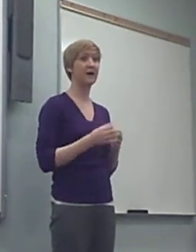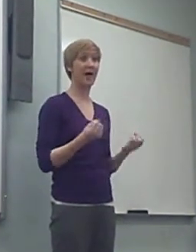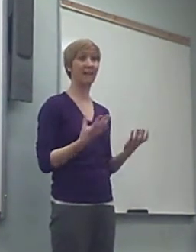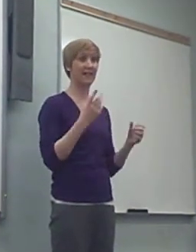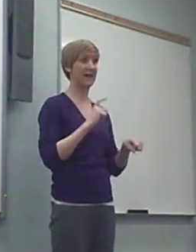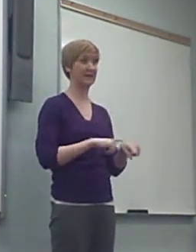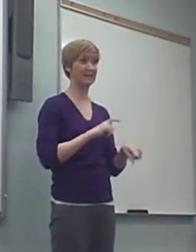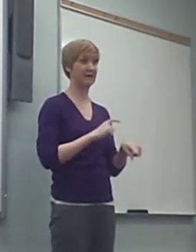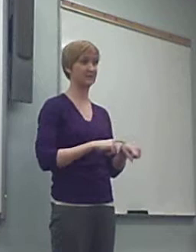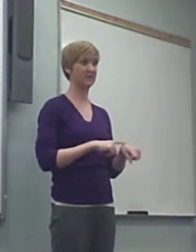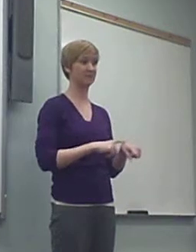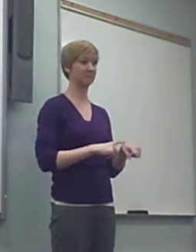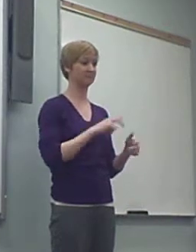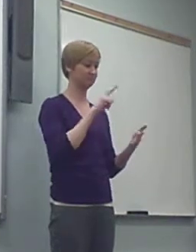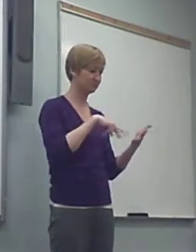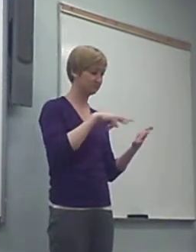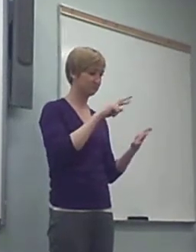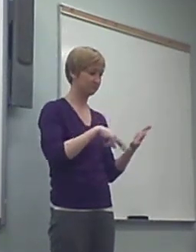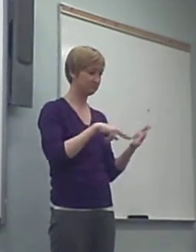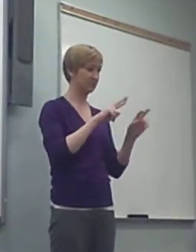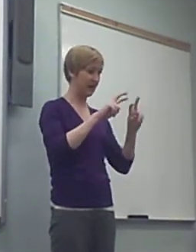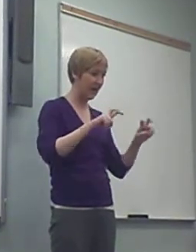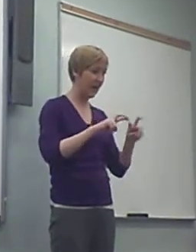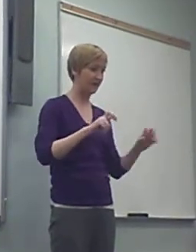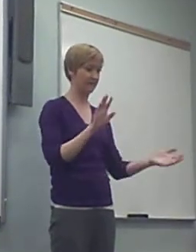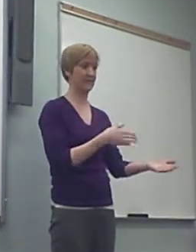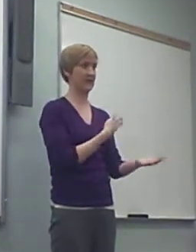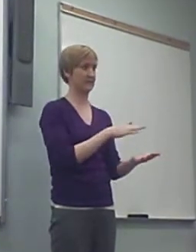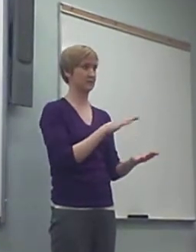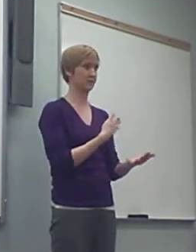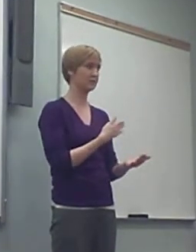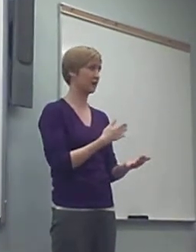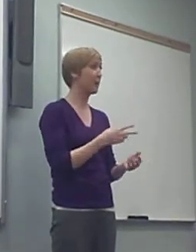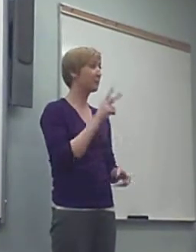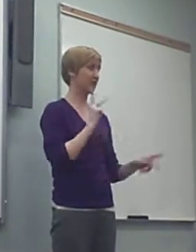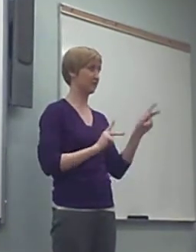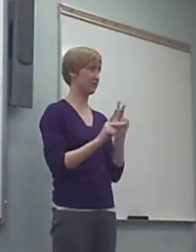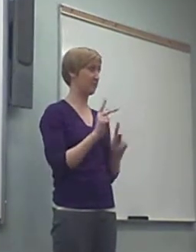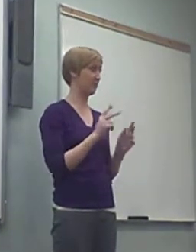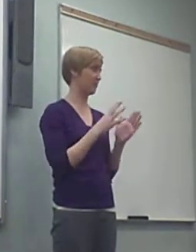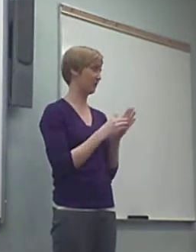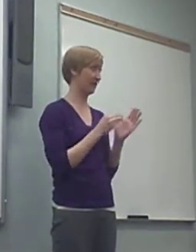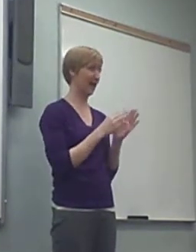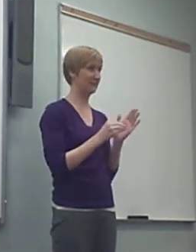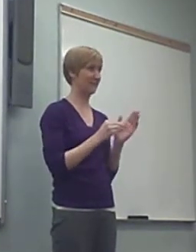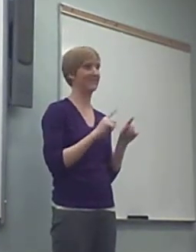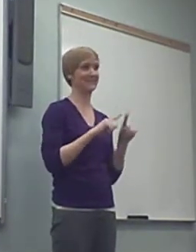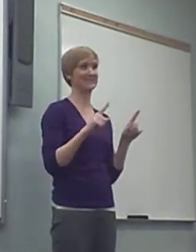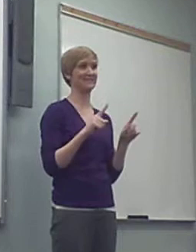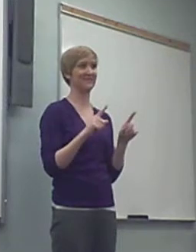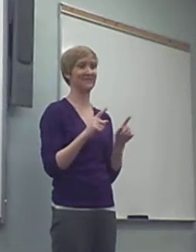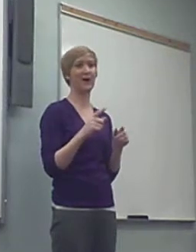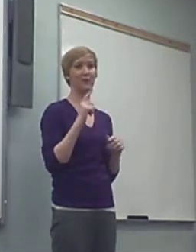how complicated the song is, and if they're copying, if they're not copying me. We'll talk about approach to music in a little bit. Of course, YouTube.